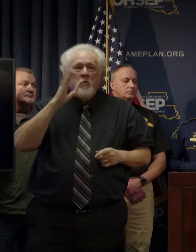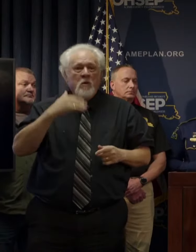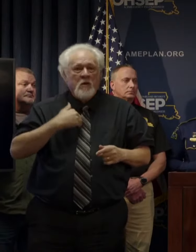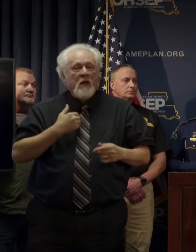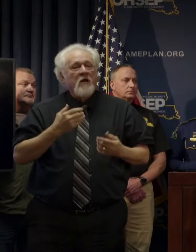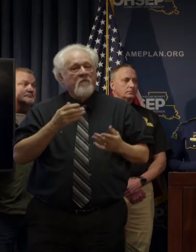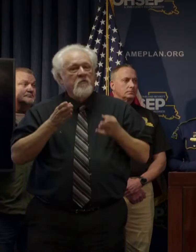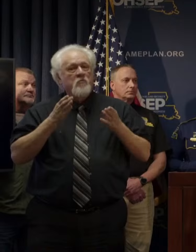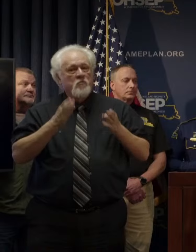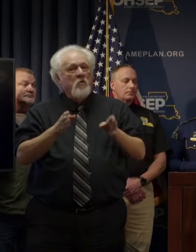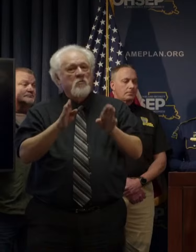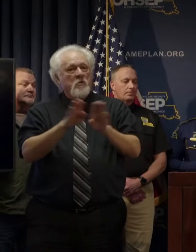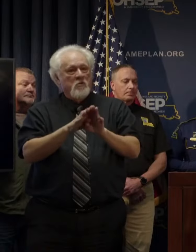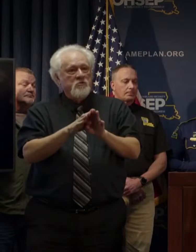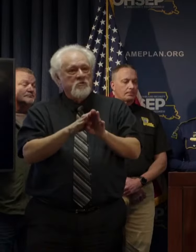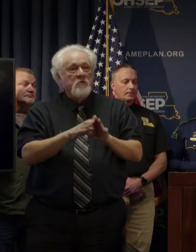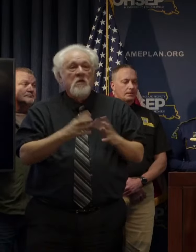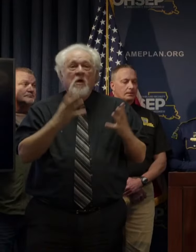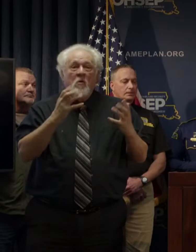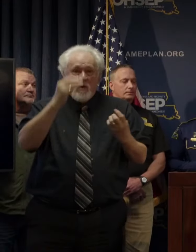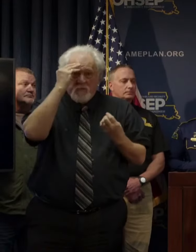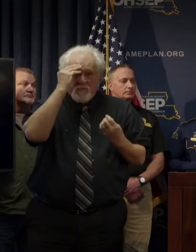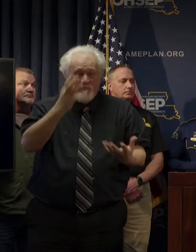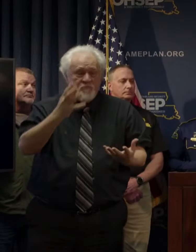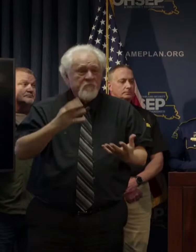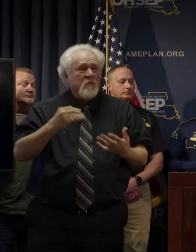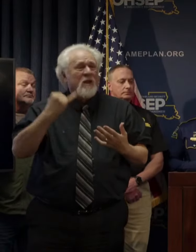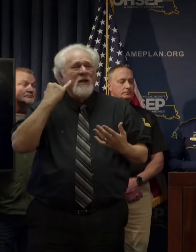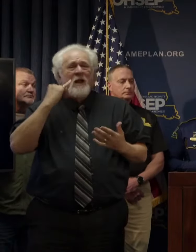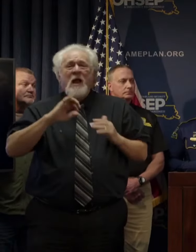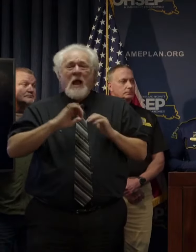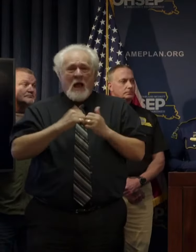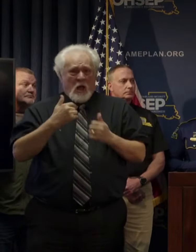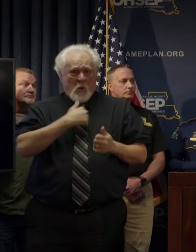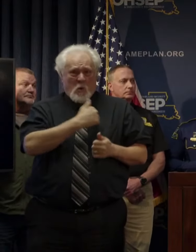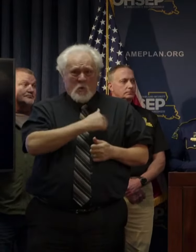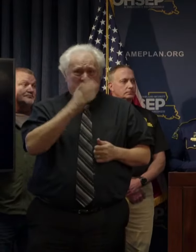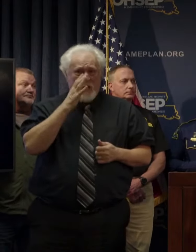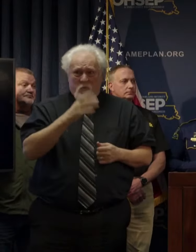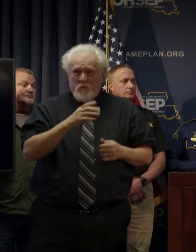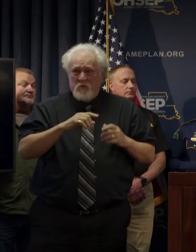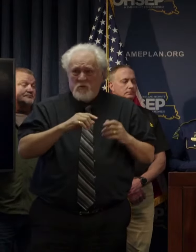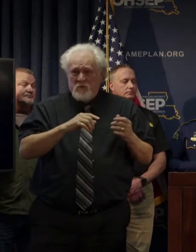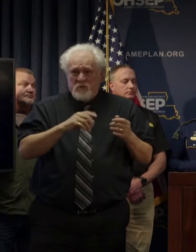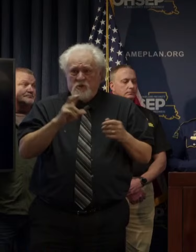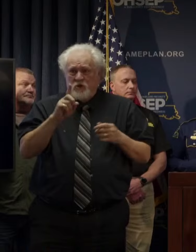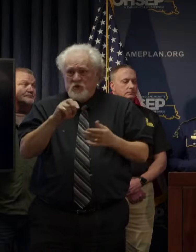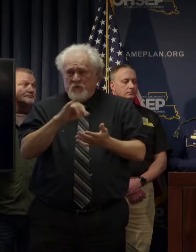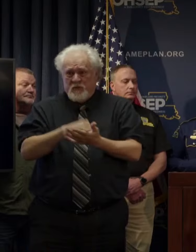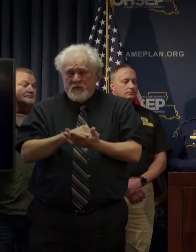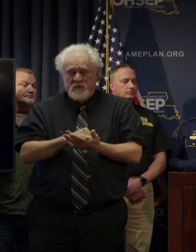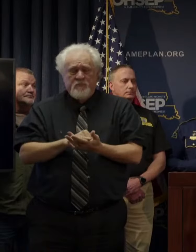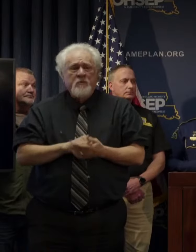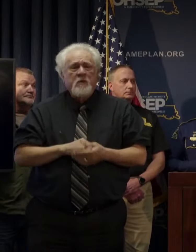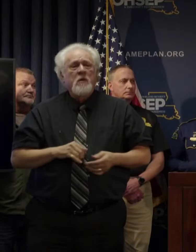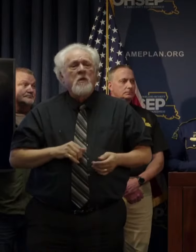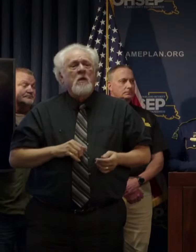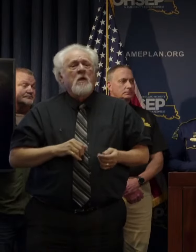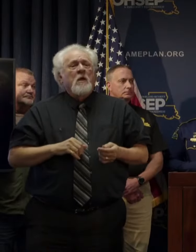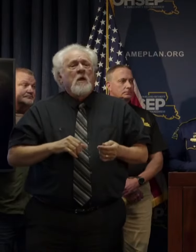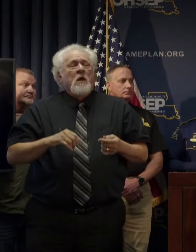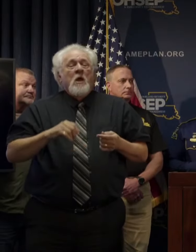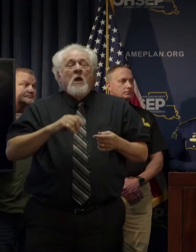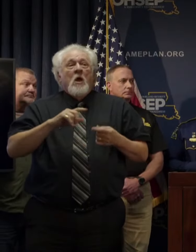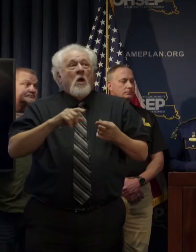road closures. And so just wanted to give you an idea of how we are going to go about this, how we view this. As